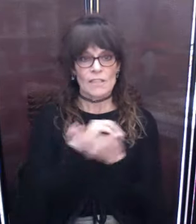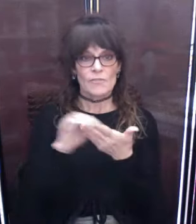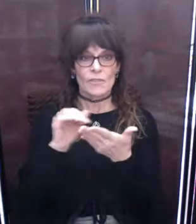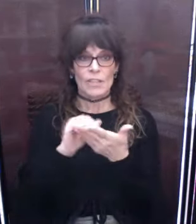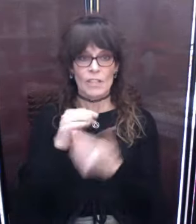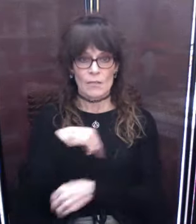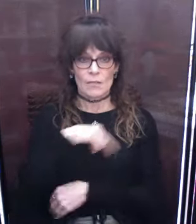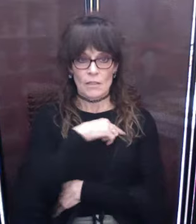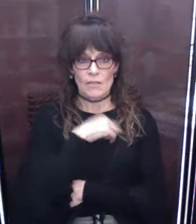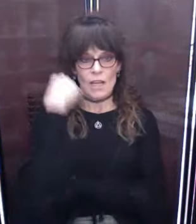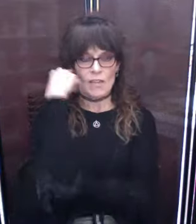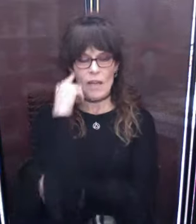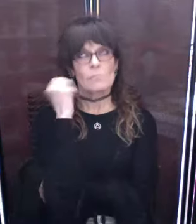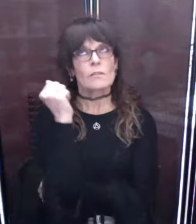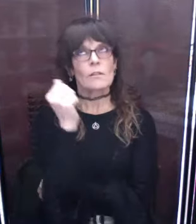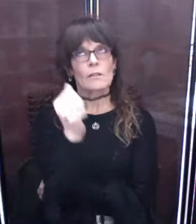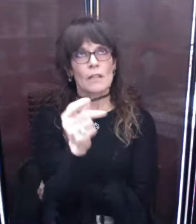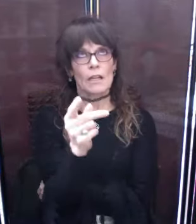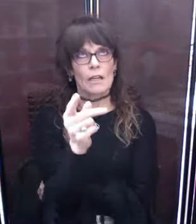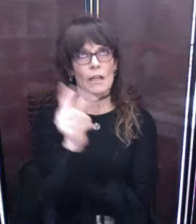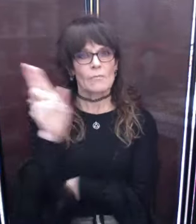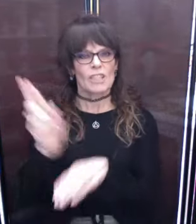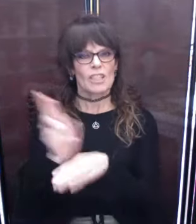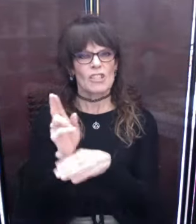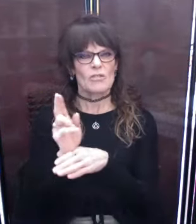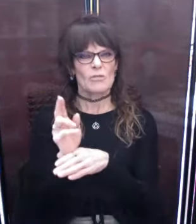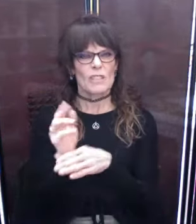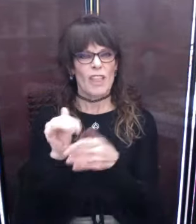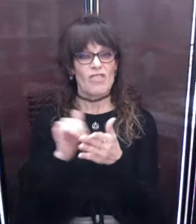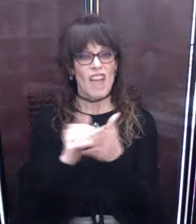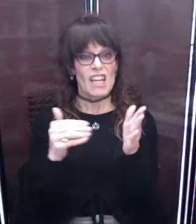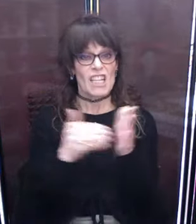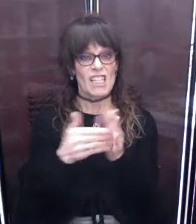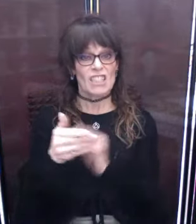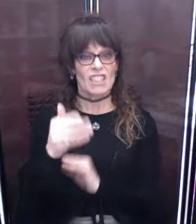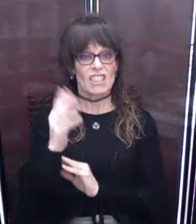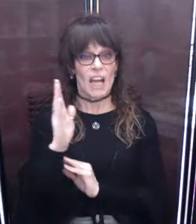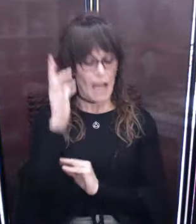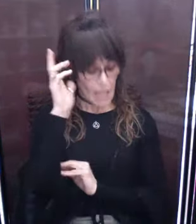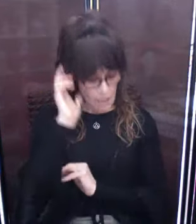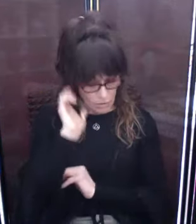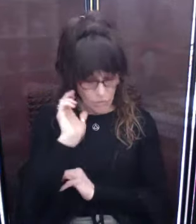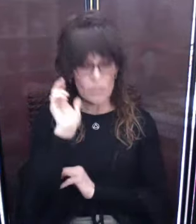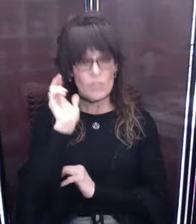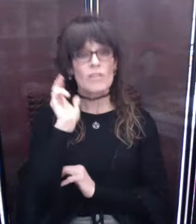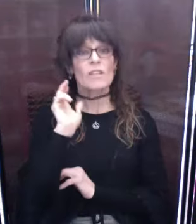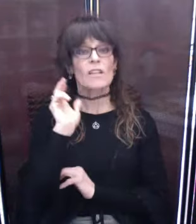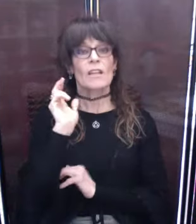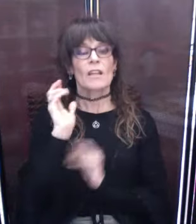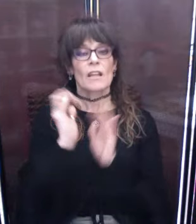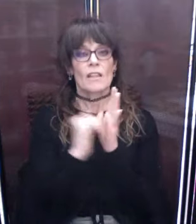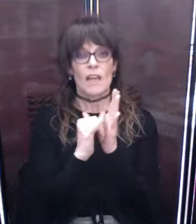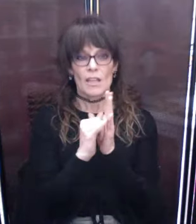I thought, okay, I'm going to use that against God. I had heard that you're going to meet St. Peter at the